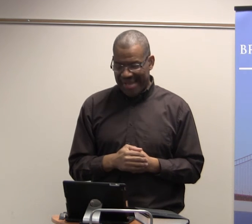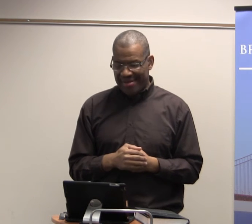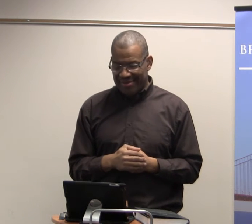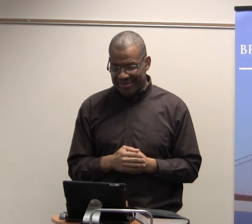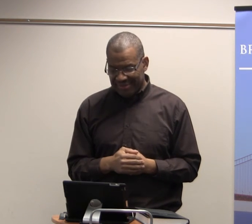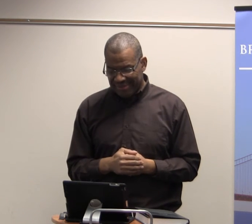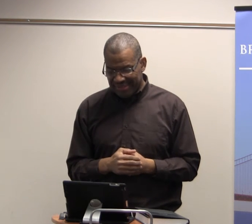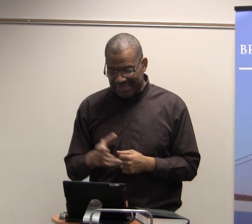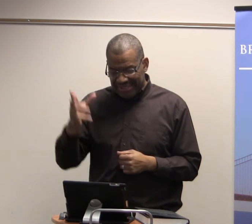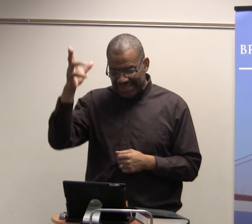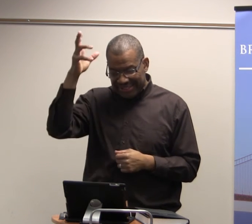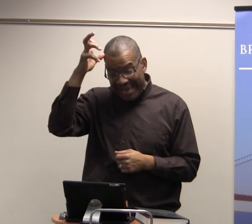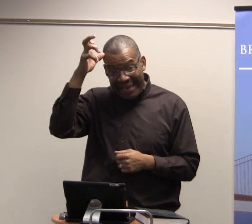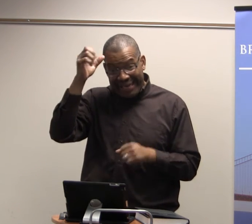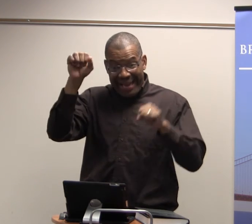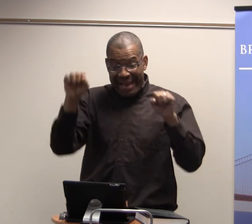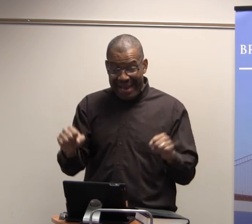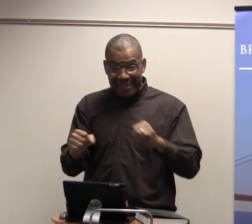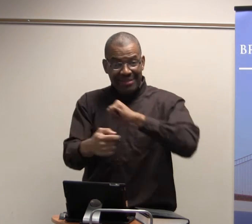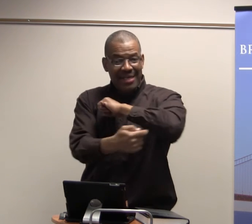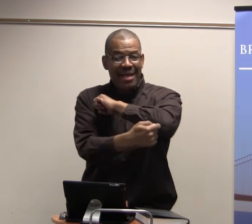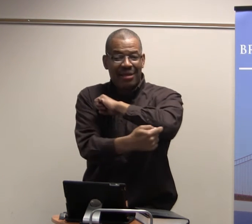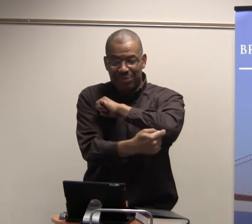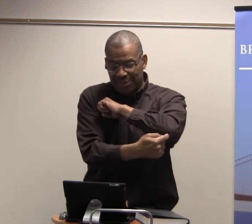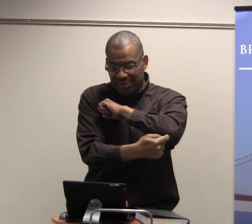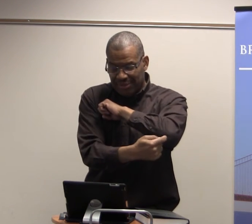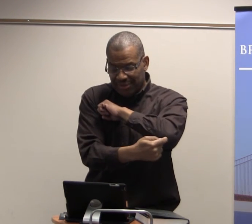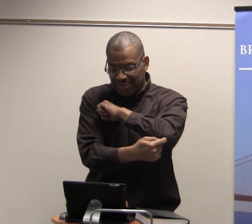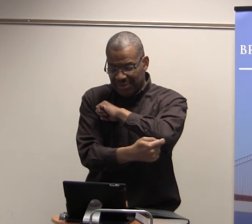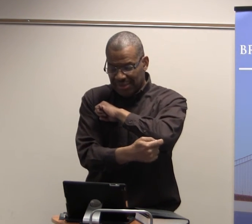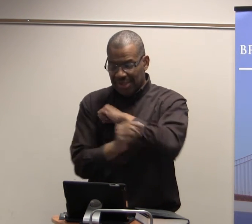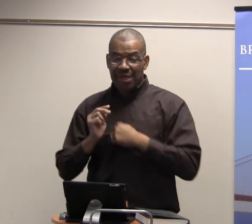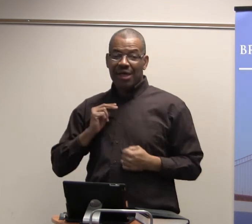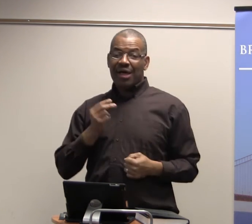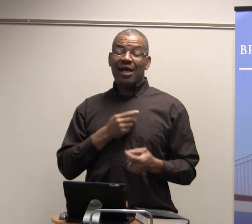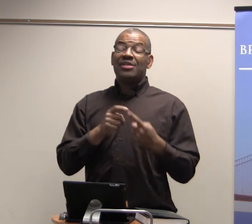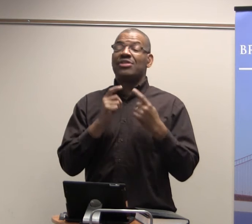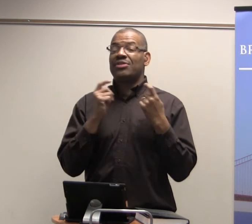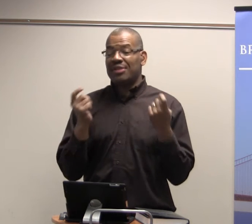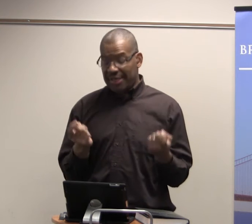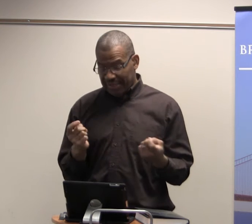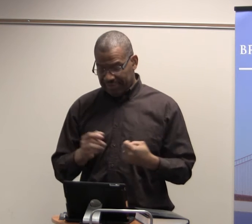sin. Sin can tempt us to sin,